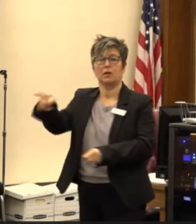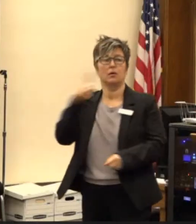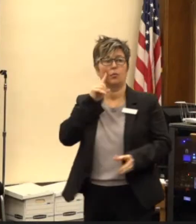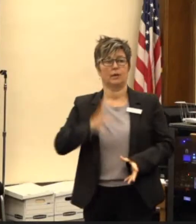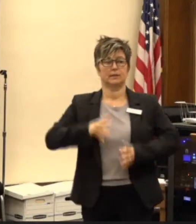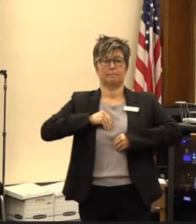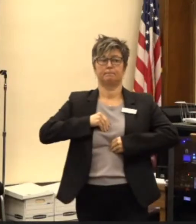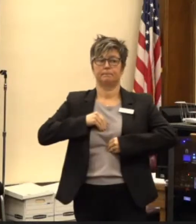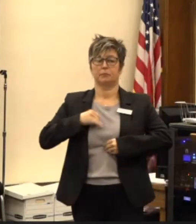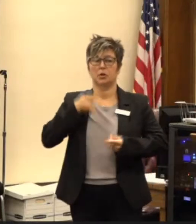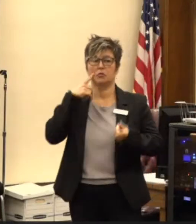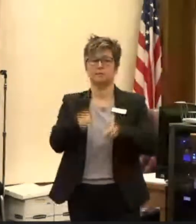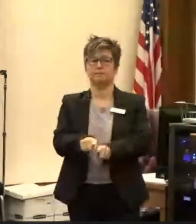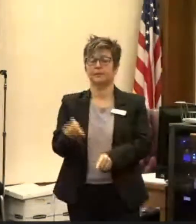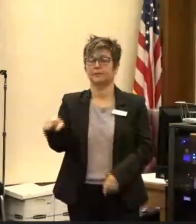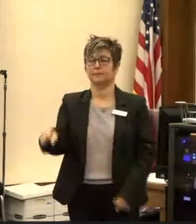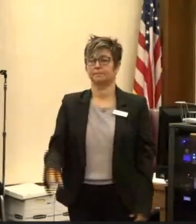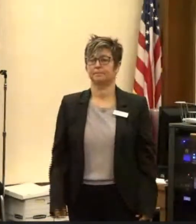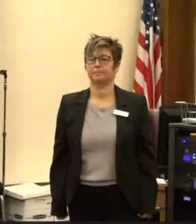that.